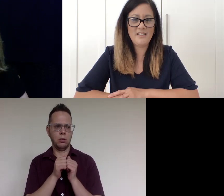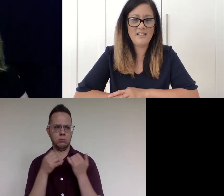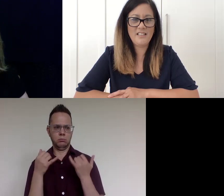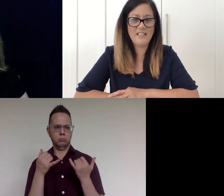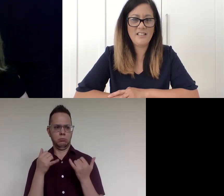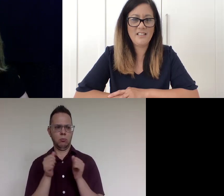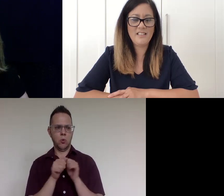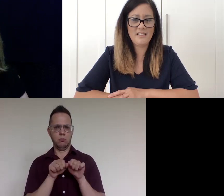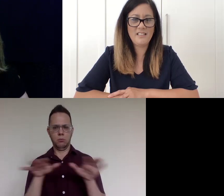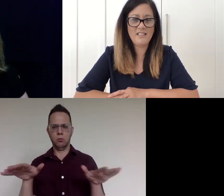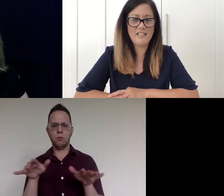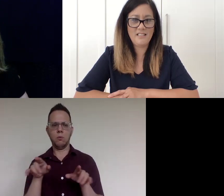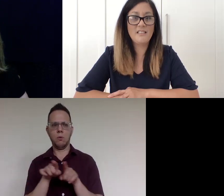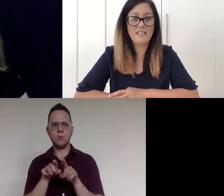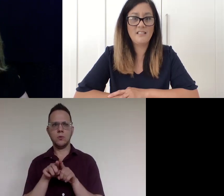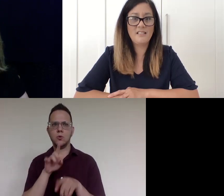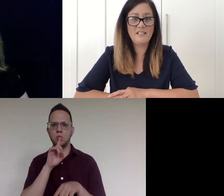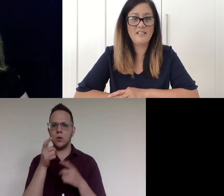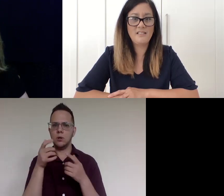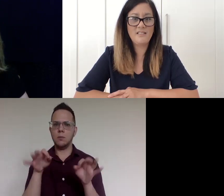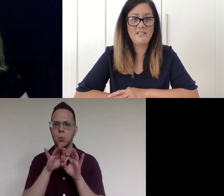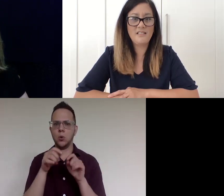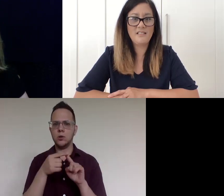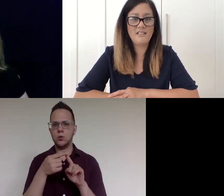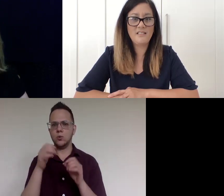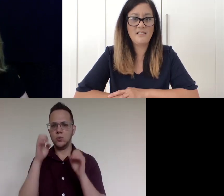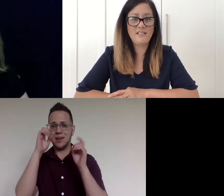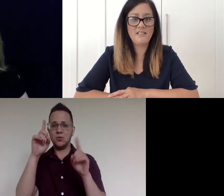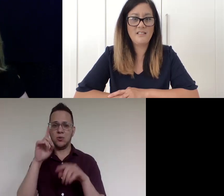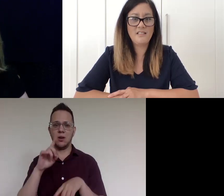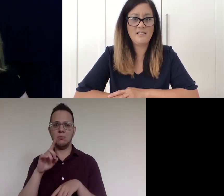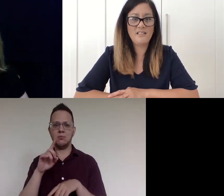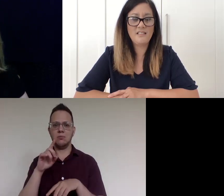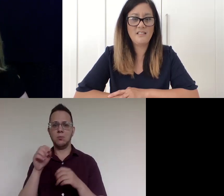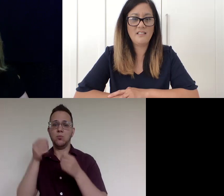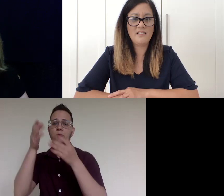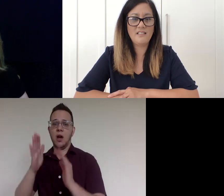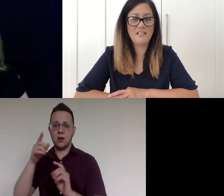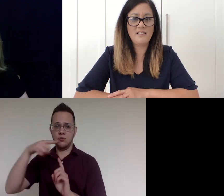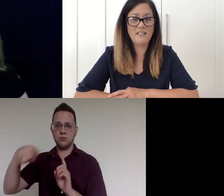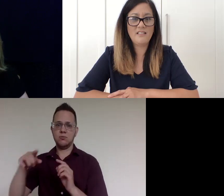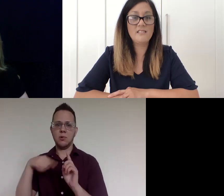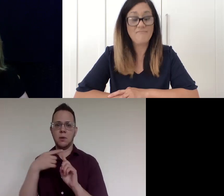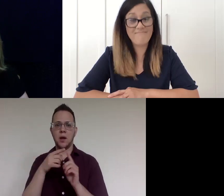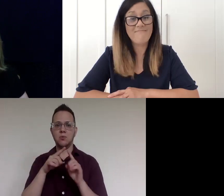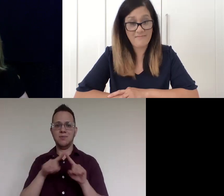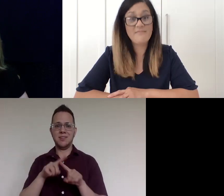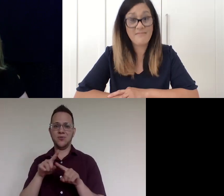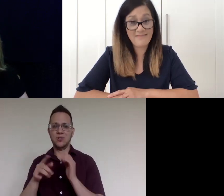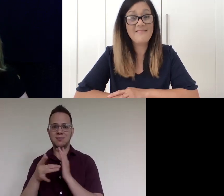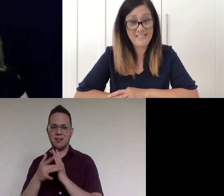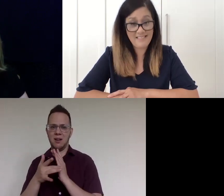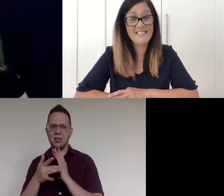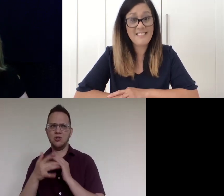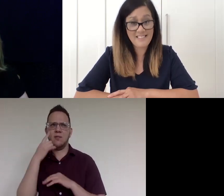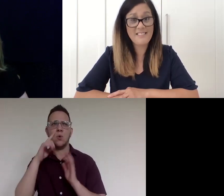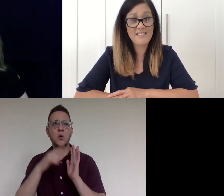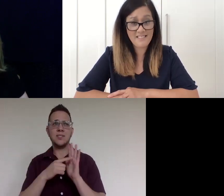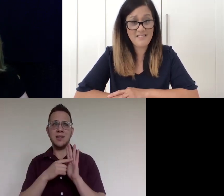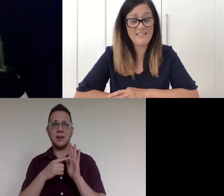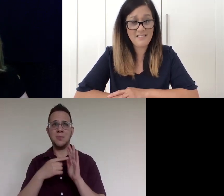situation, right now we're dealing with COVID-19. it's really best to educate the